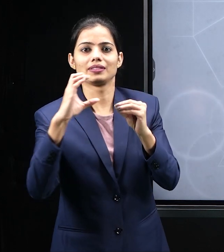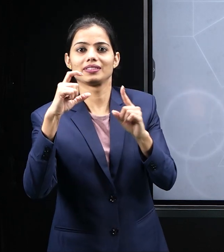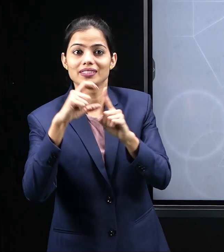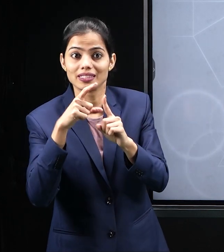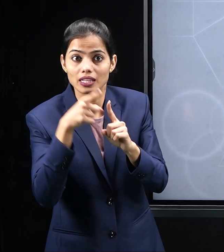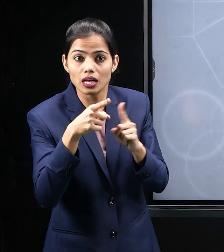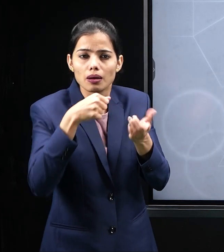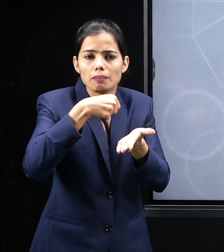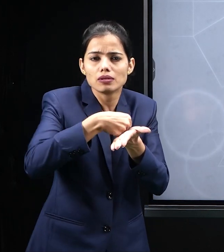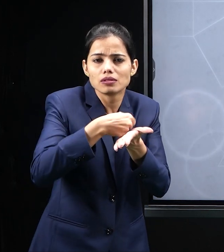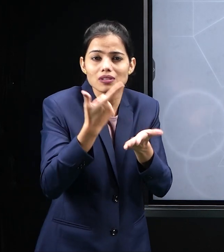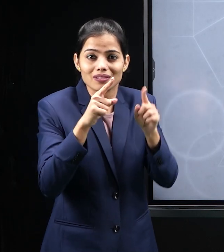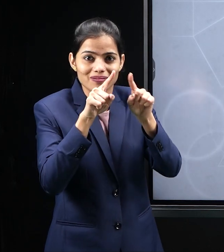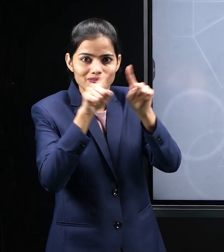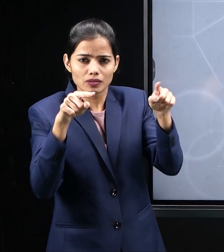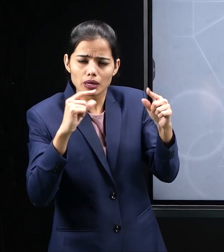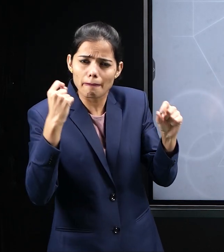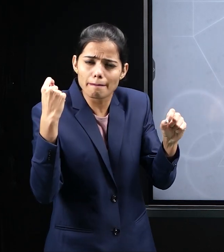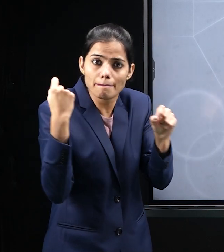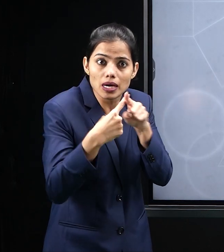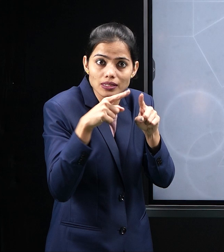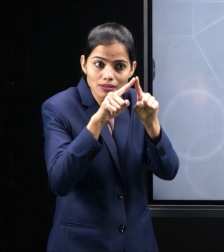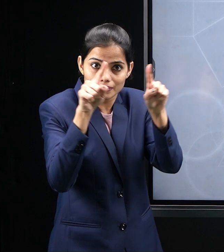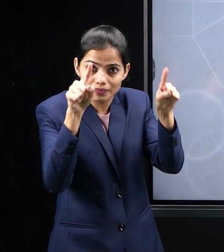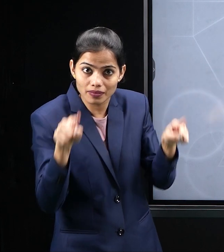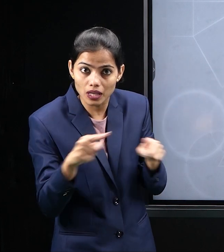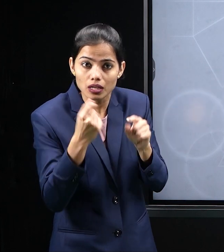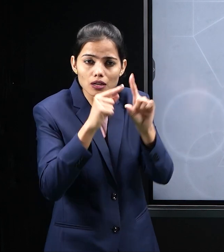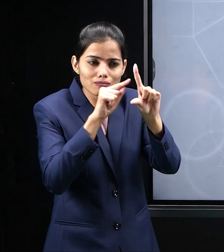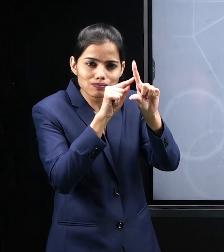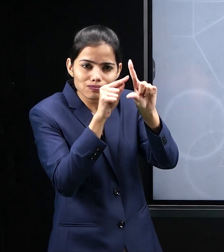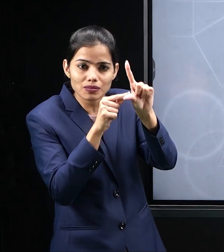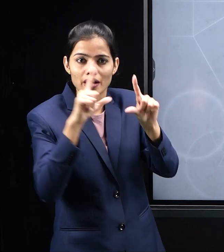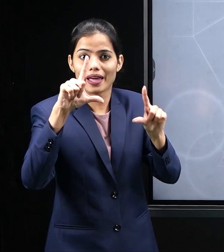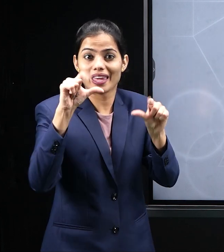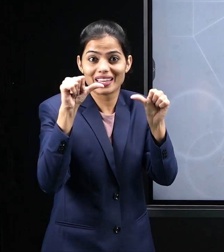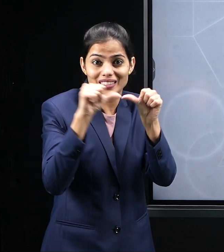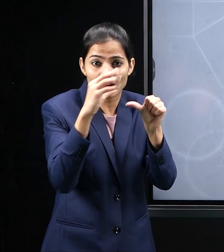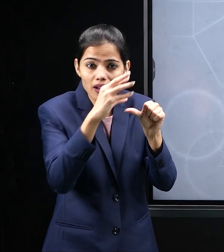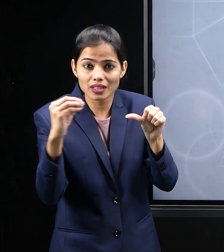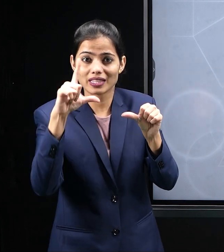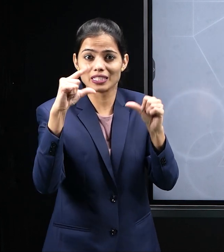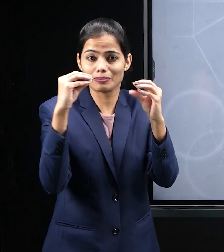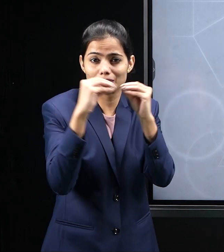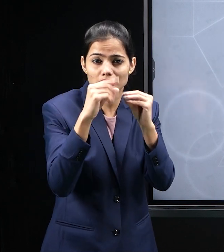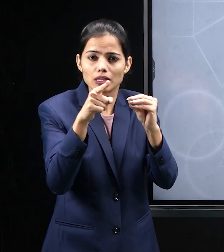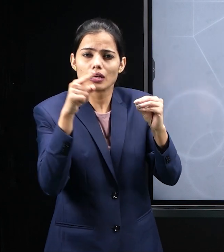ABCD, the bisector of the consecutive angles, angle A and angle B intersect at